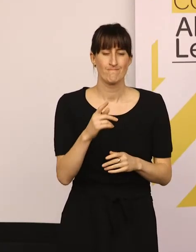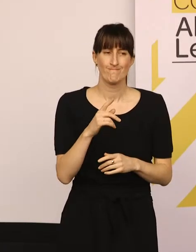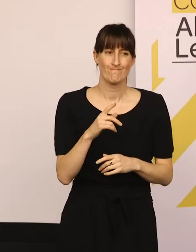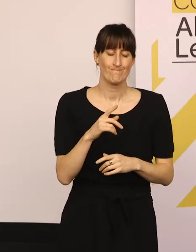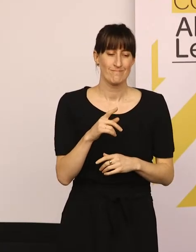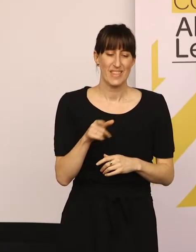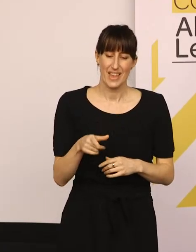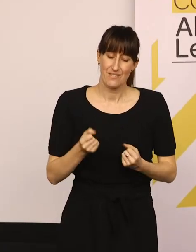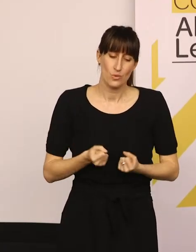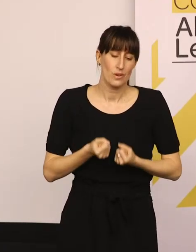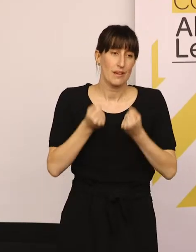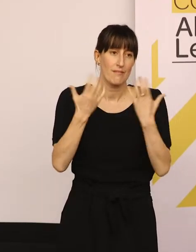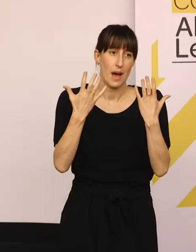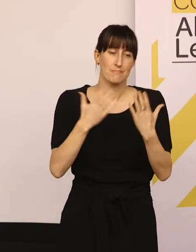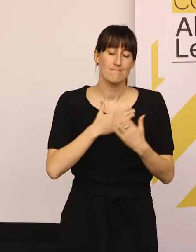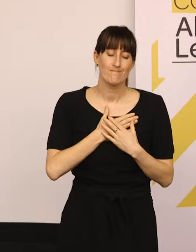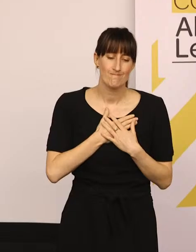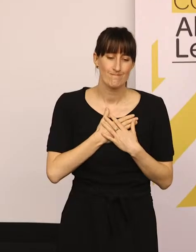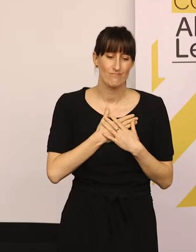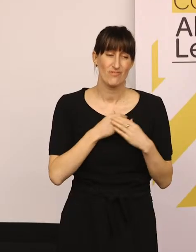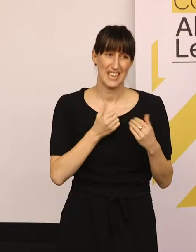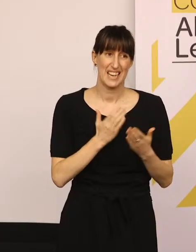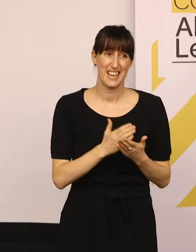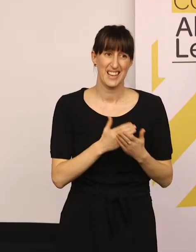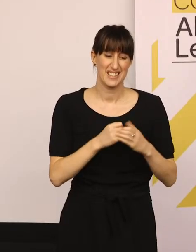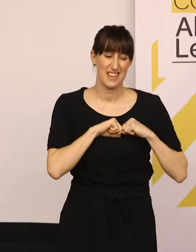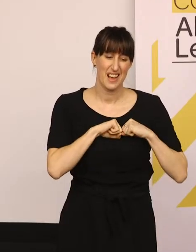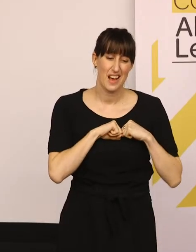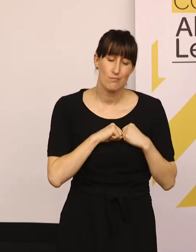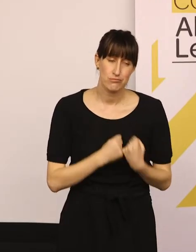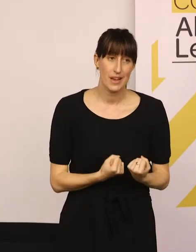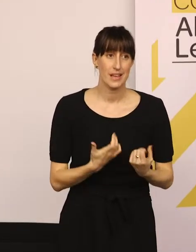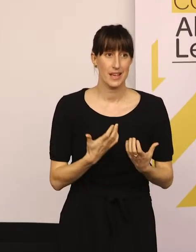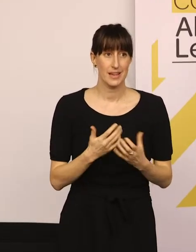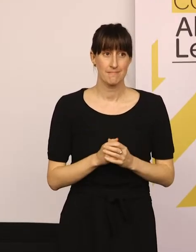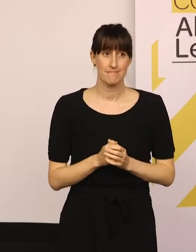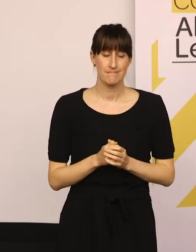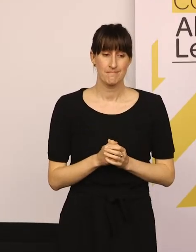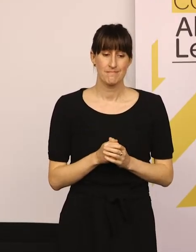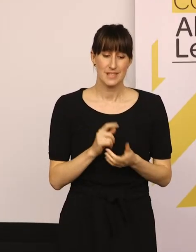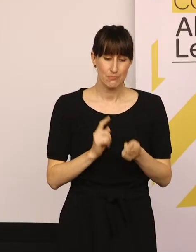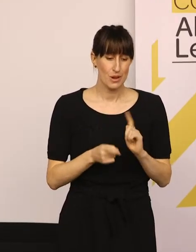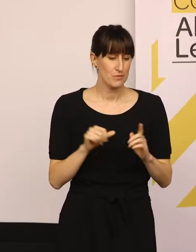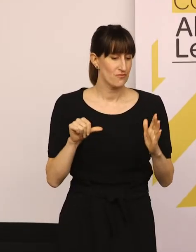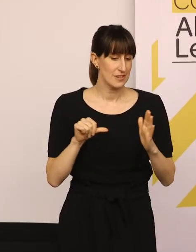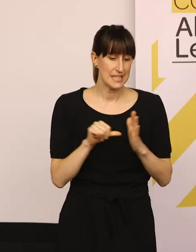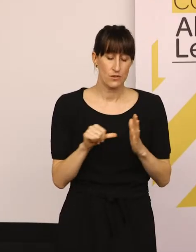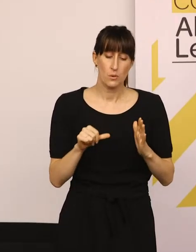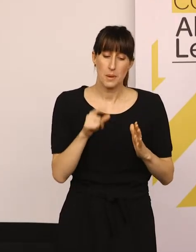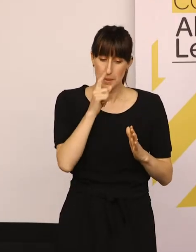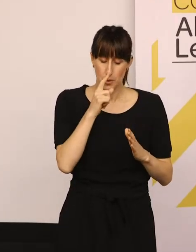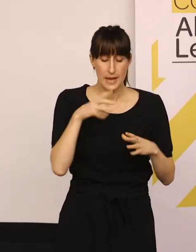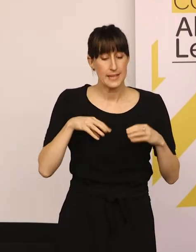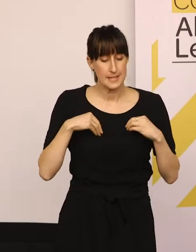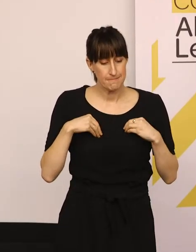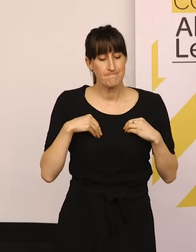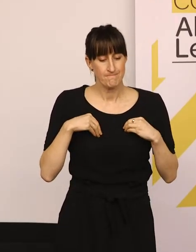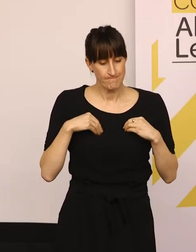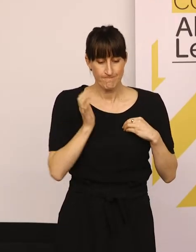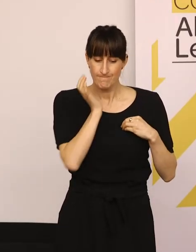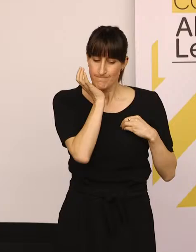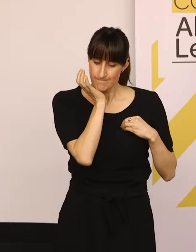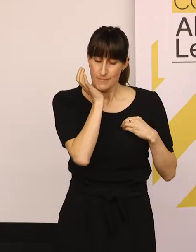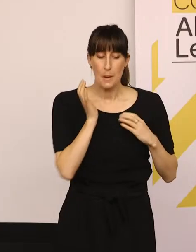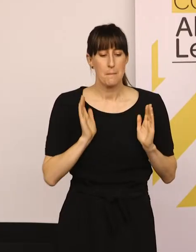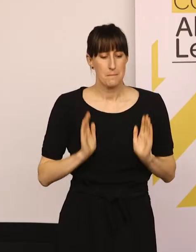have made sacrifices, and many people accepted, even if it was extremely difficult, accepted the need to do that so that we could be in the